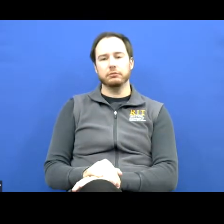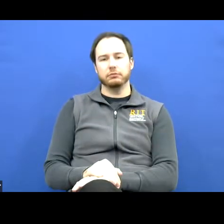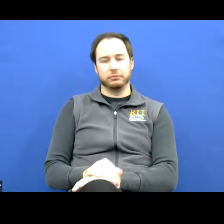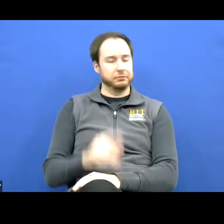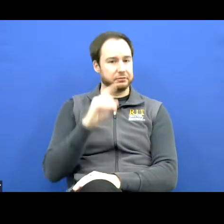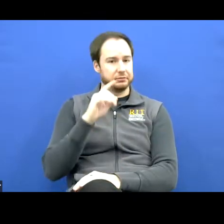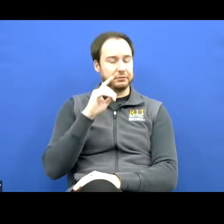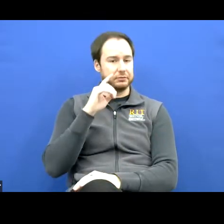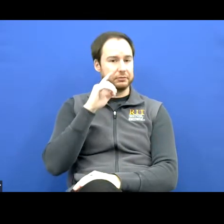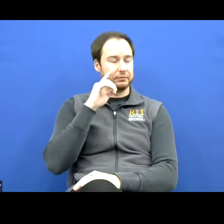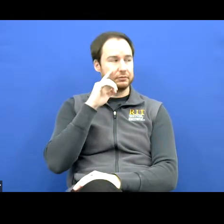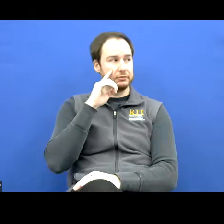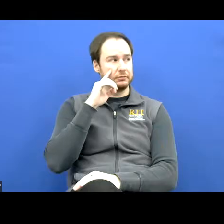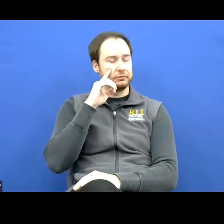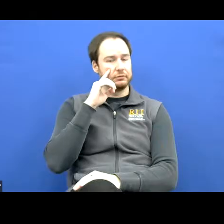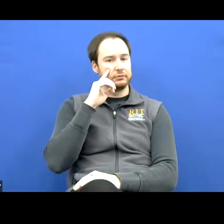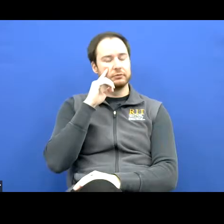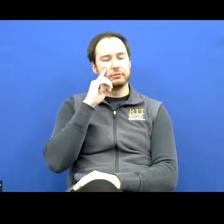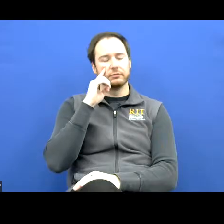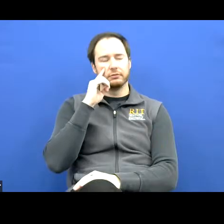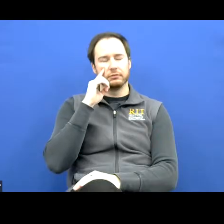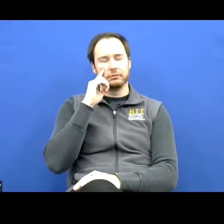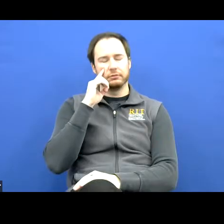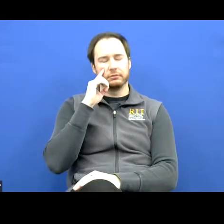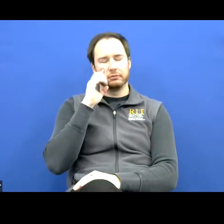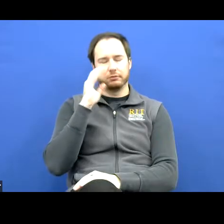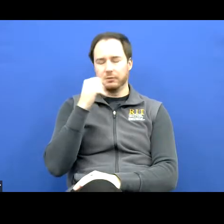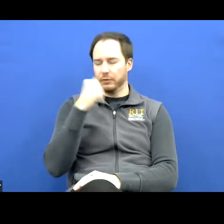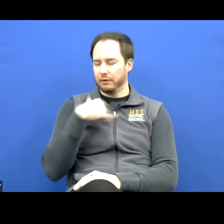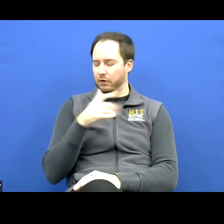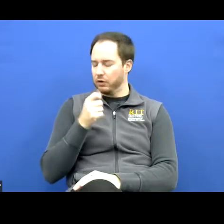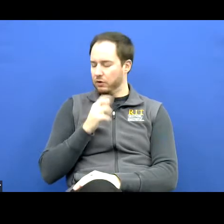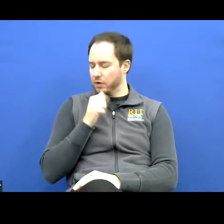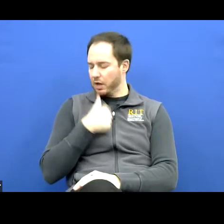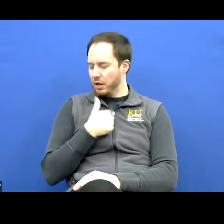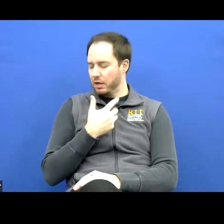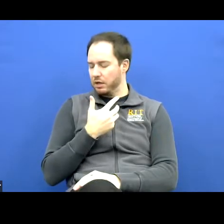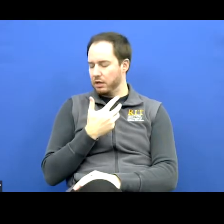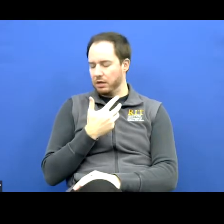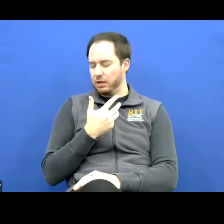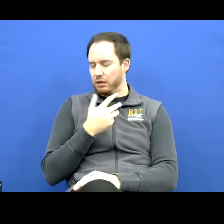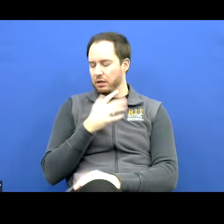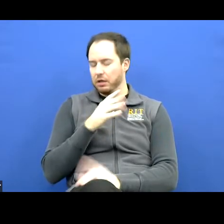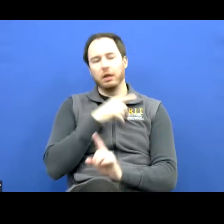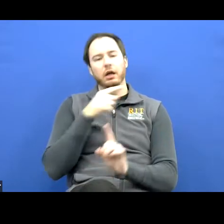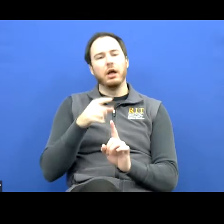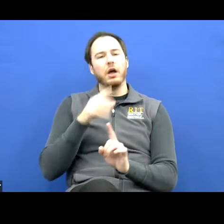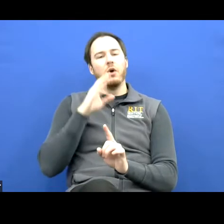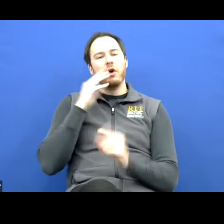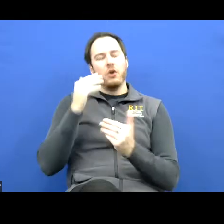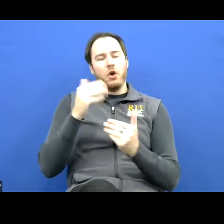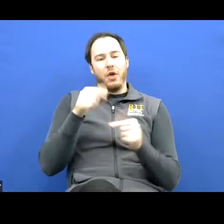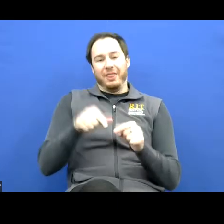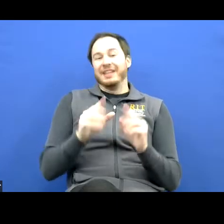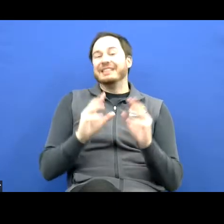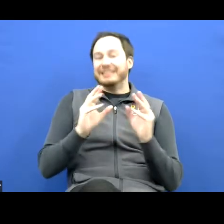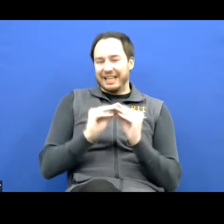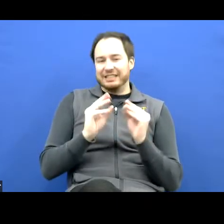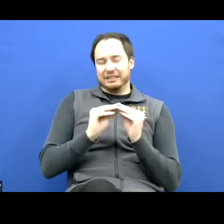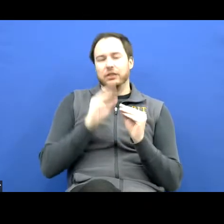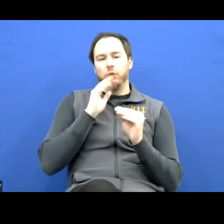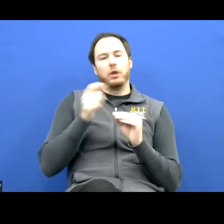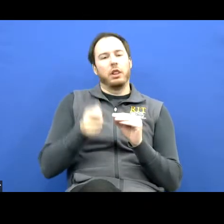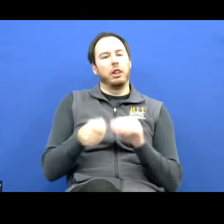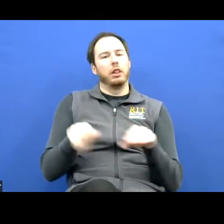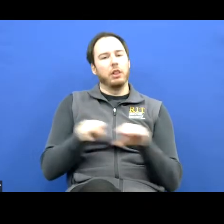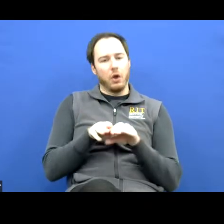Then again, I don't remember if I already did this, but if not, then I'm going to close this session of the public hearing.